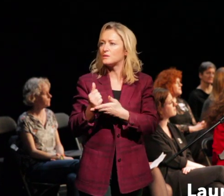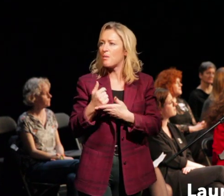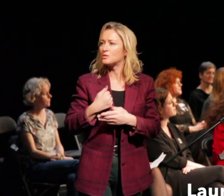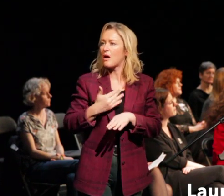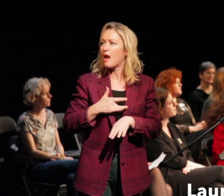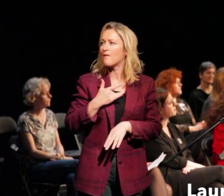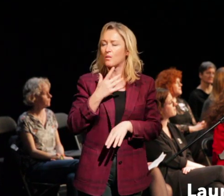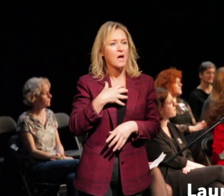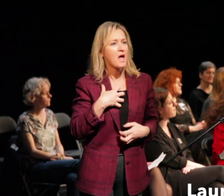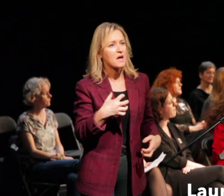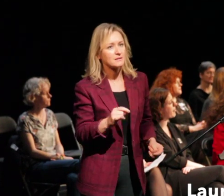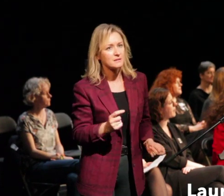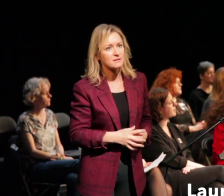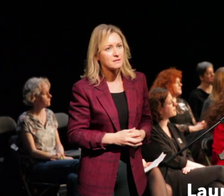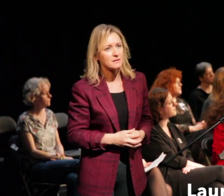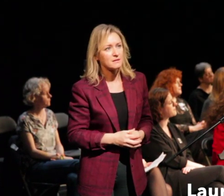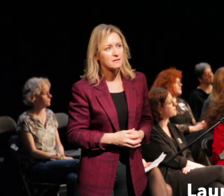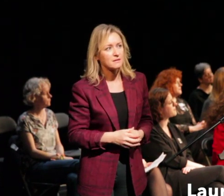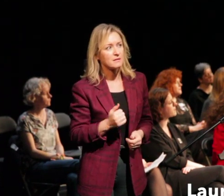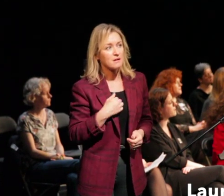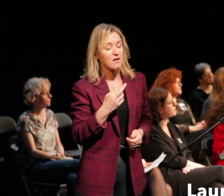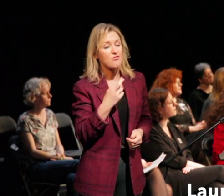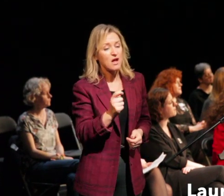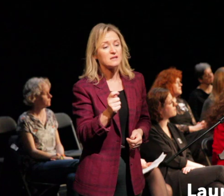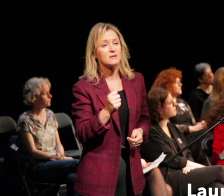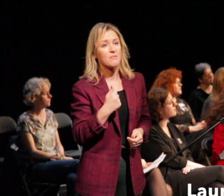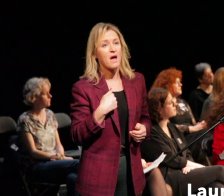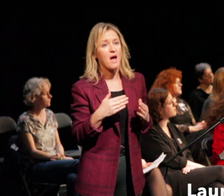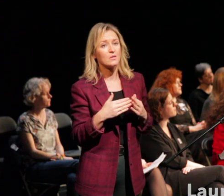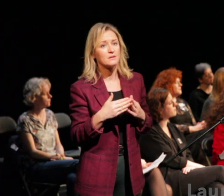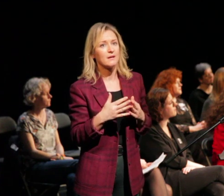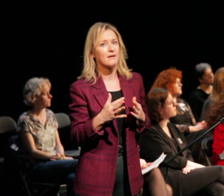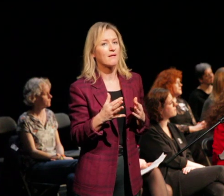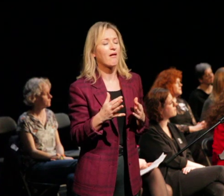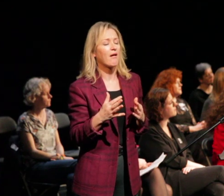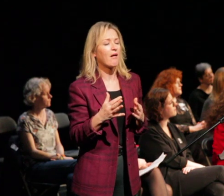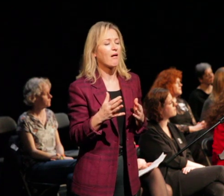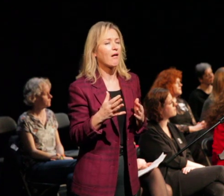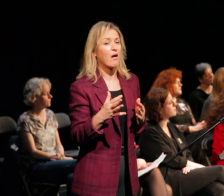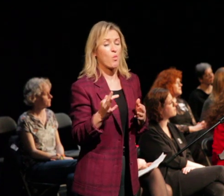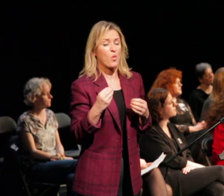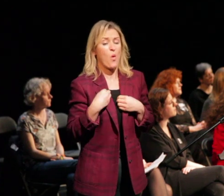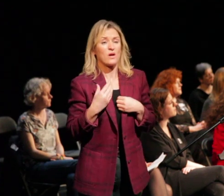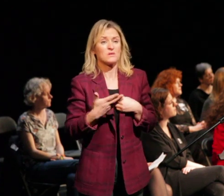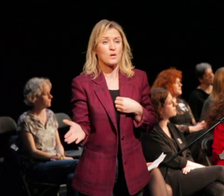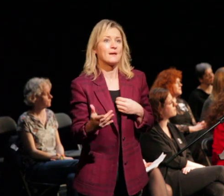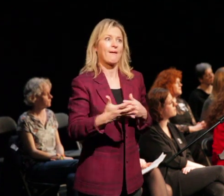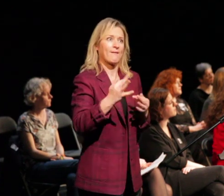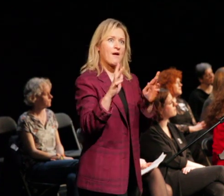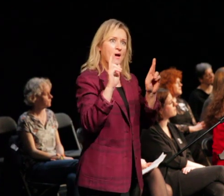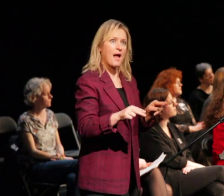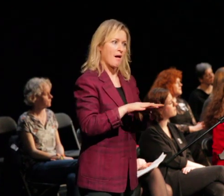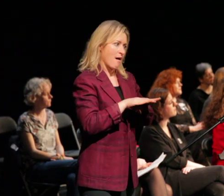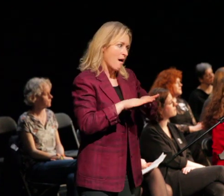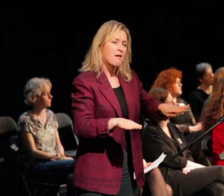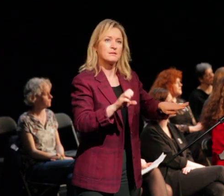that we hate. I will always rent if I get to live on a stage. I will not own if I get to tell my story how I